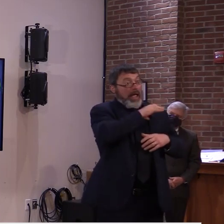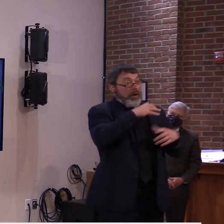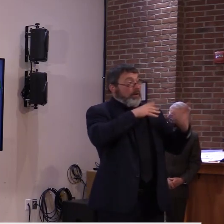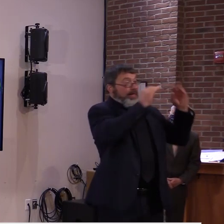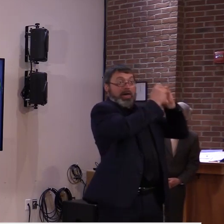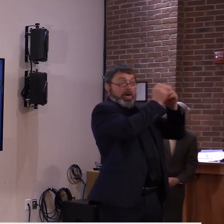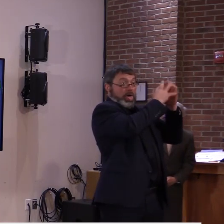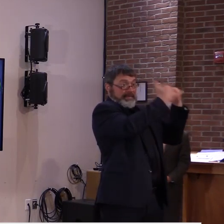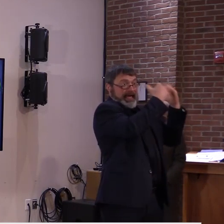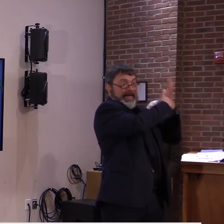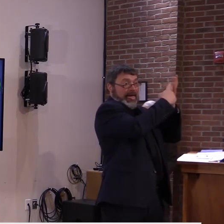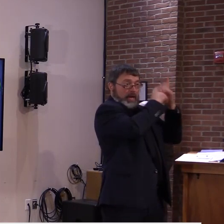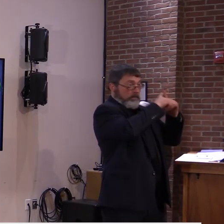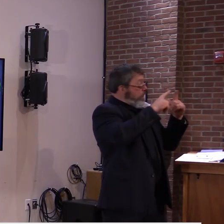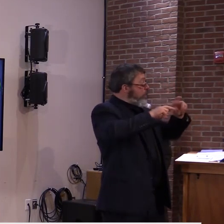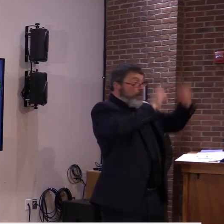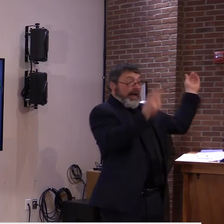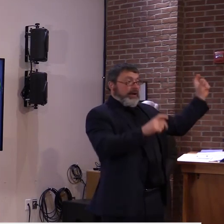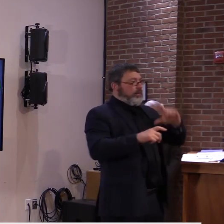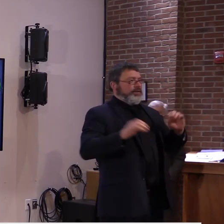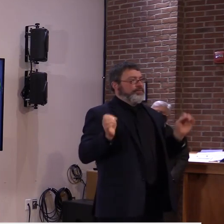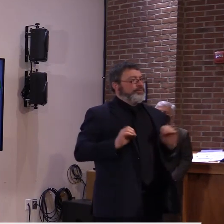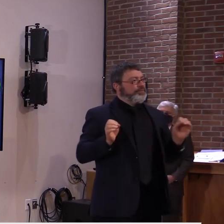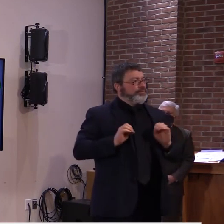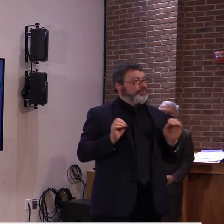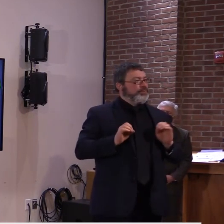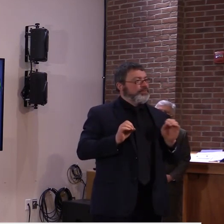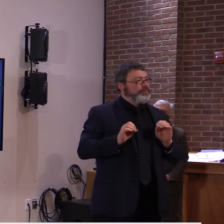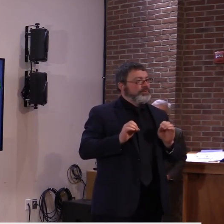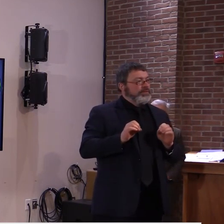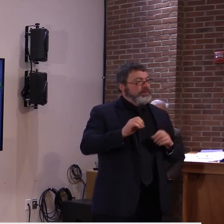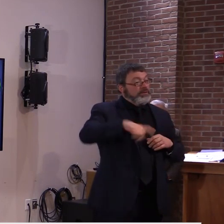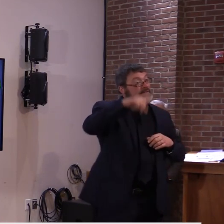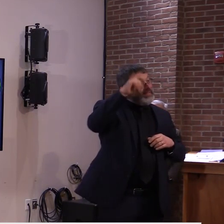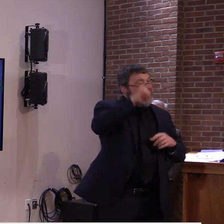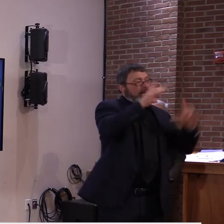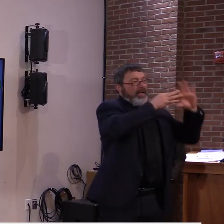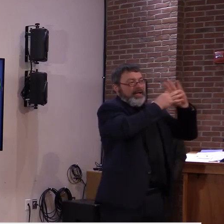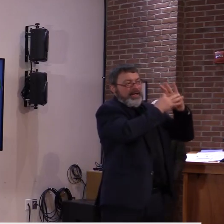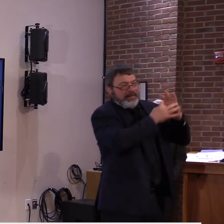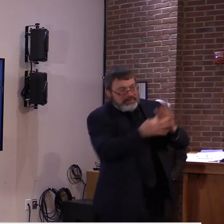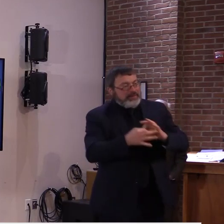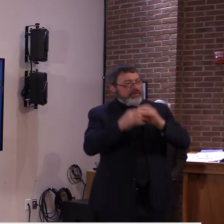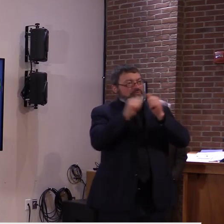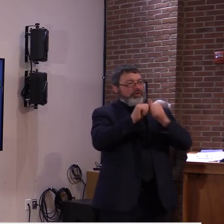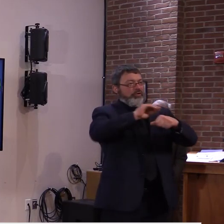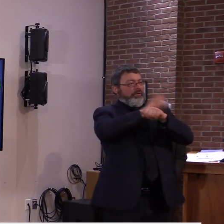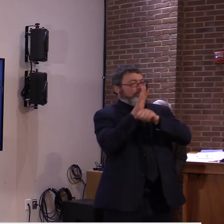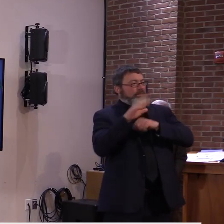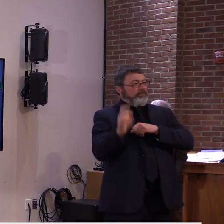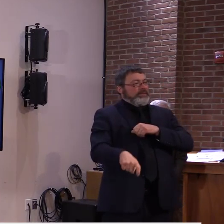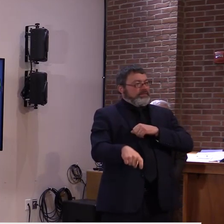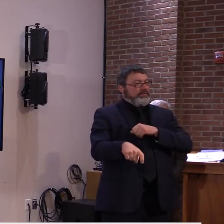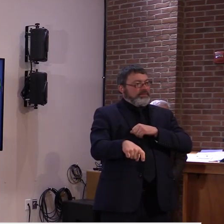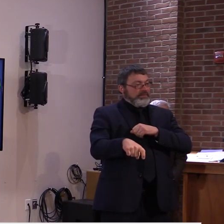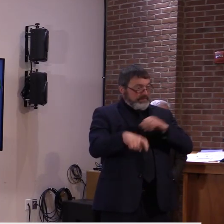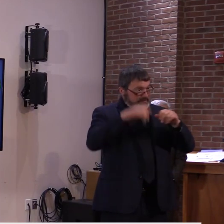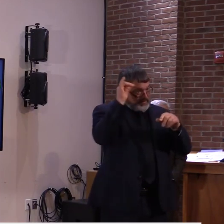see as we move forward what the new stimulus package will look like. But I don't know of any money that